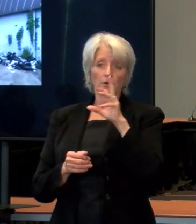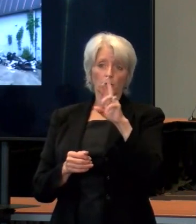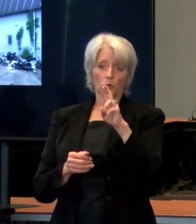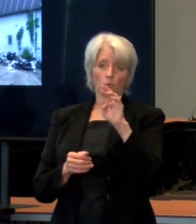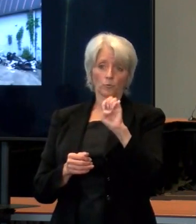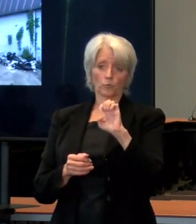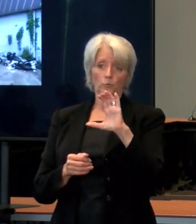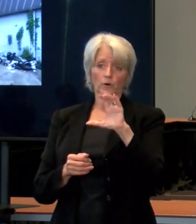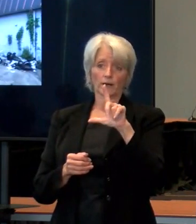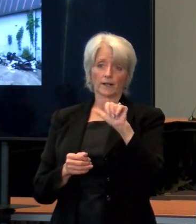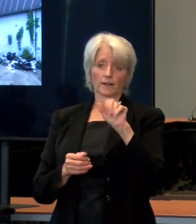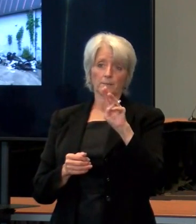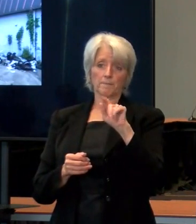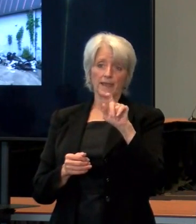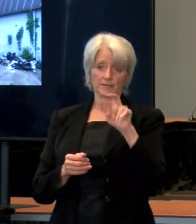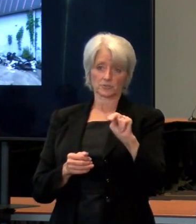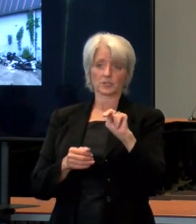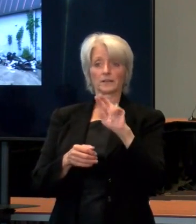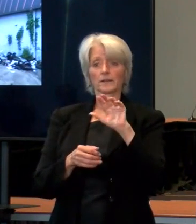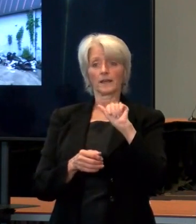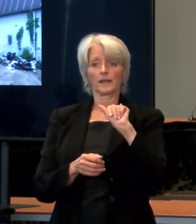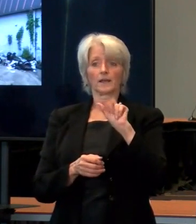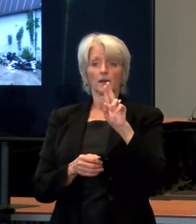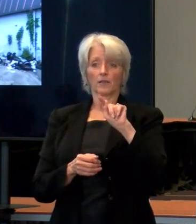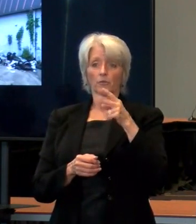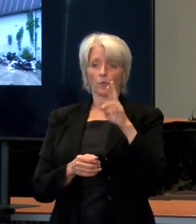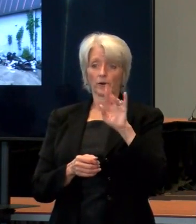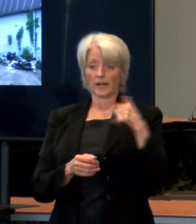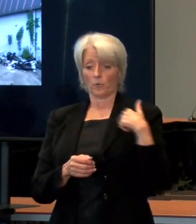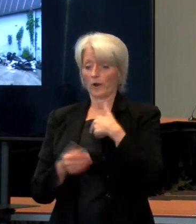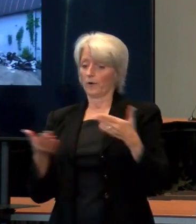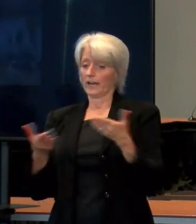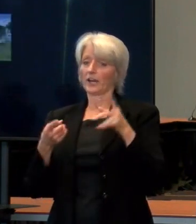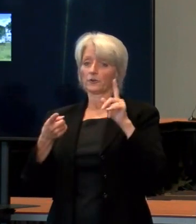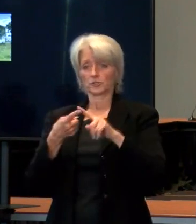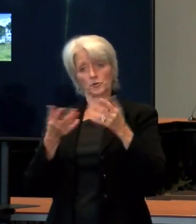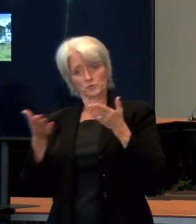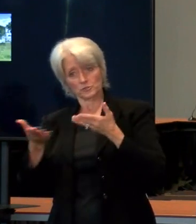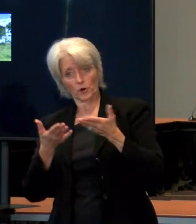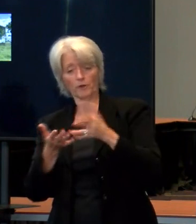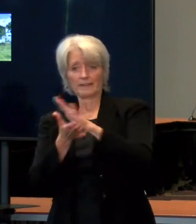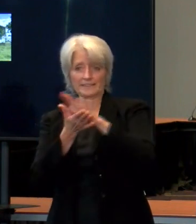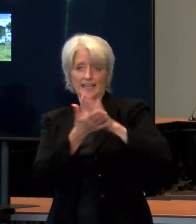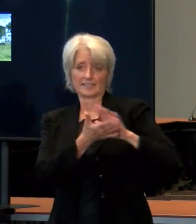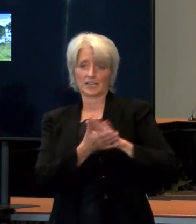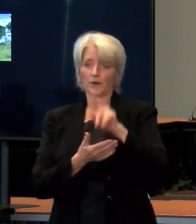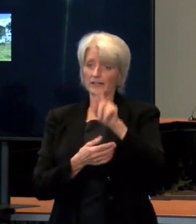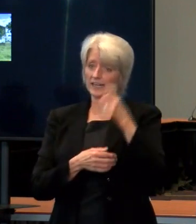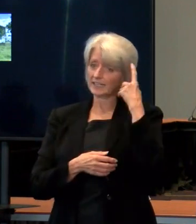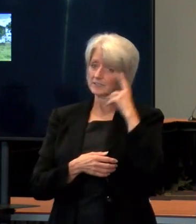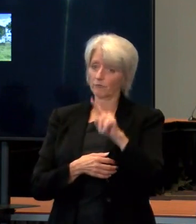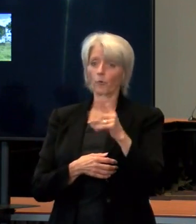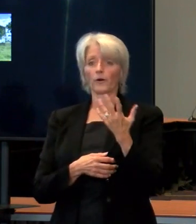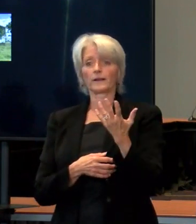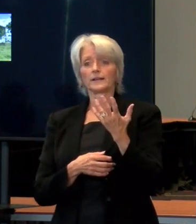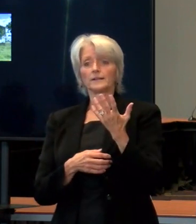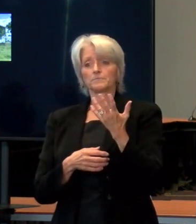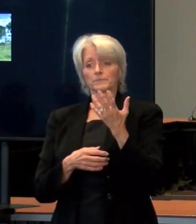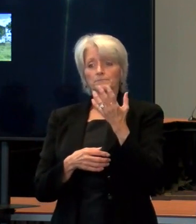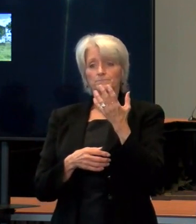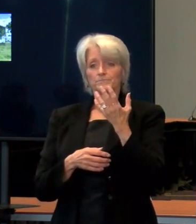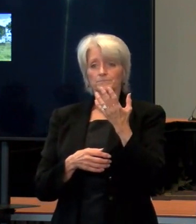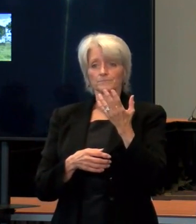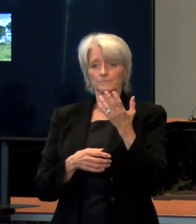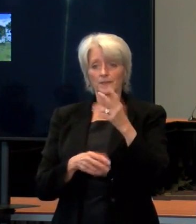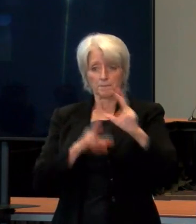Reclamation Authority is here to serve the sanitary service needs to the domestic and non-domestic folks in the city of